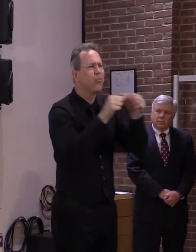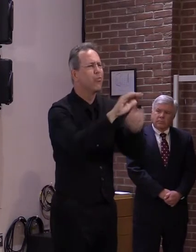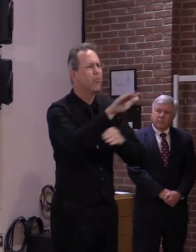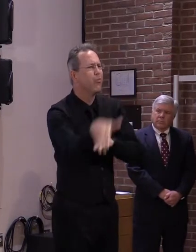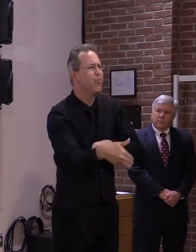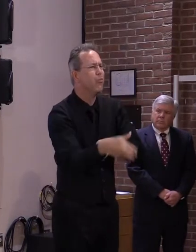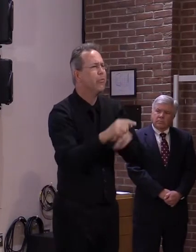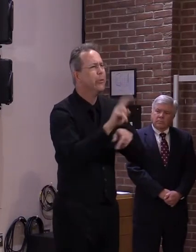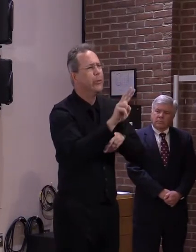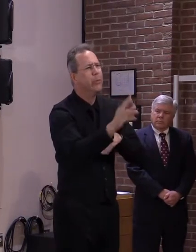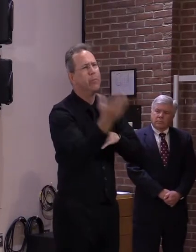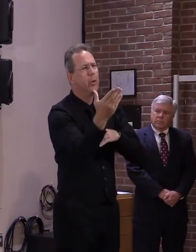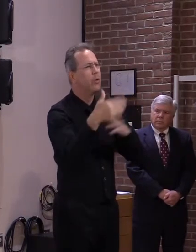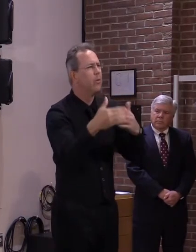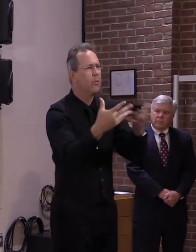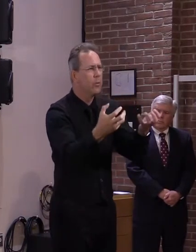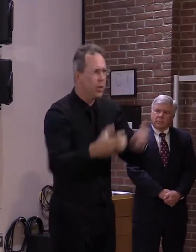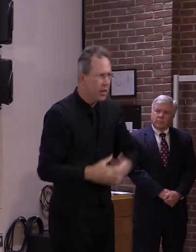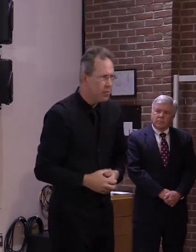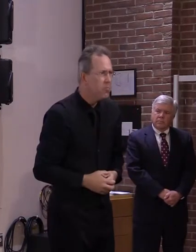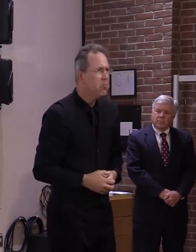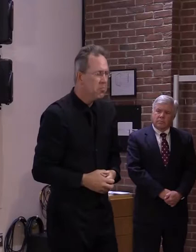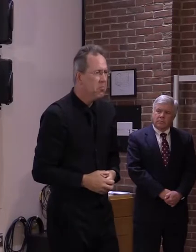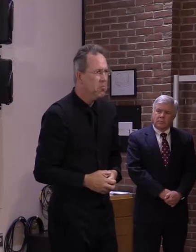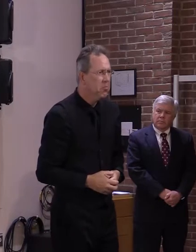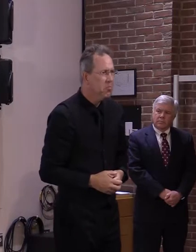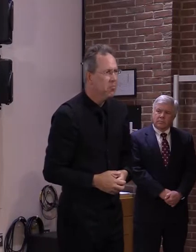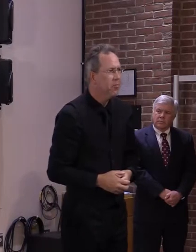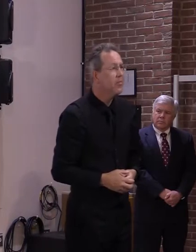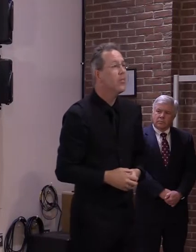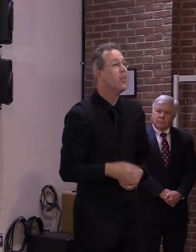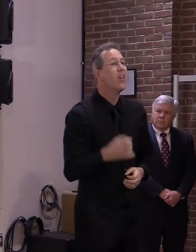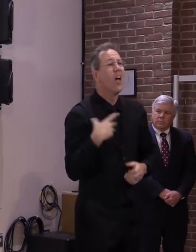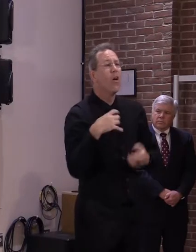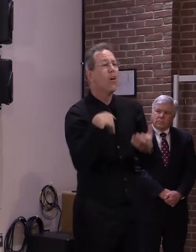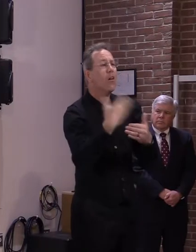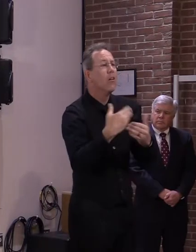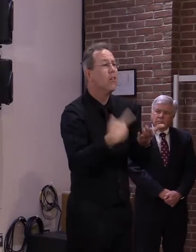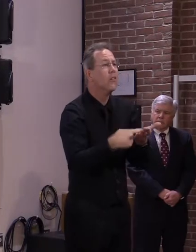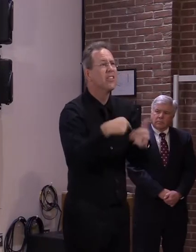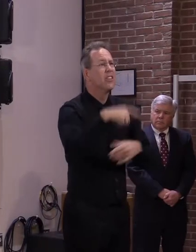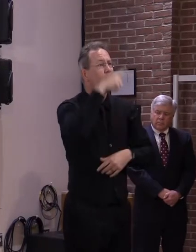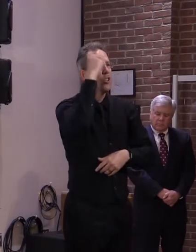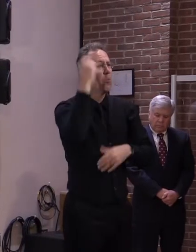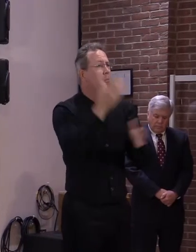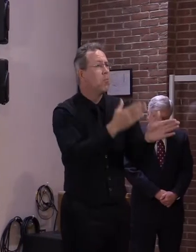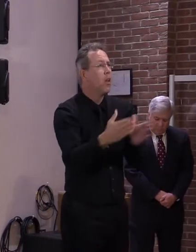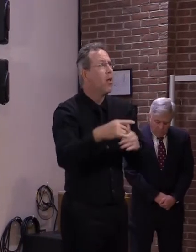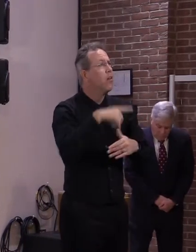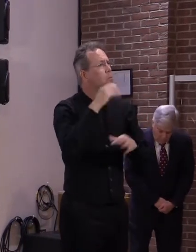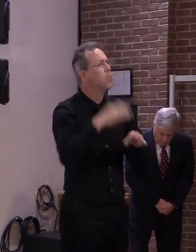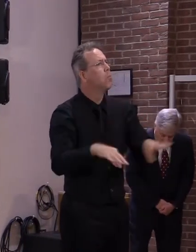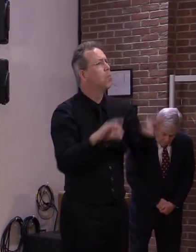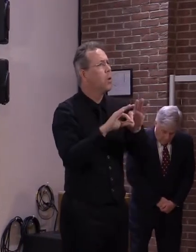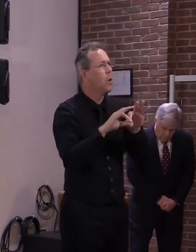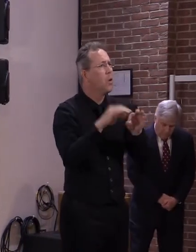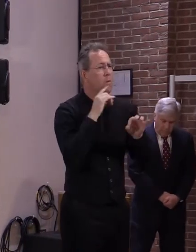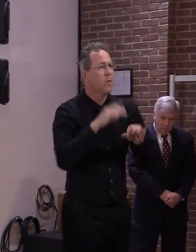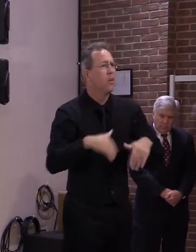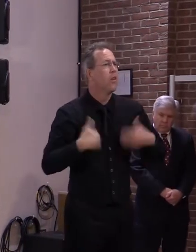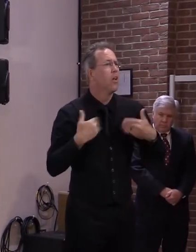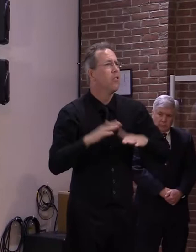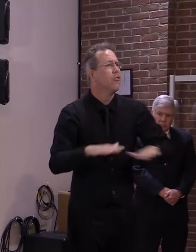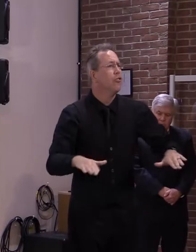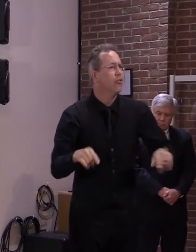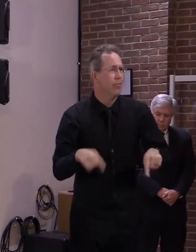Next, as we discussed, this summer will be critical in helping Vermont's youth recover from the pandemic. So